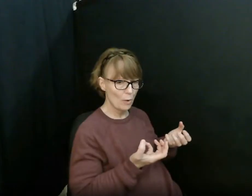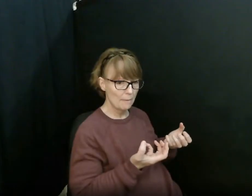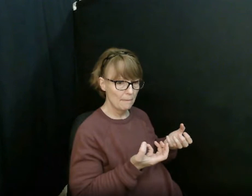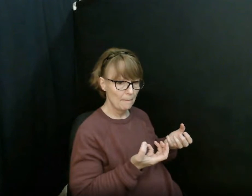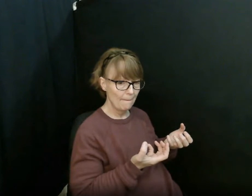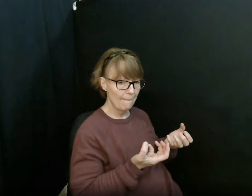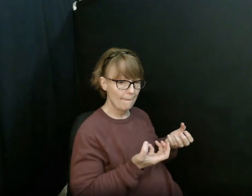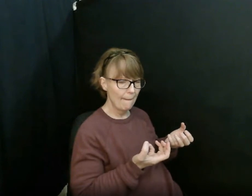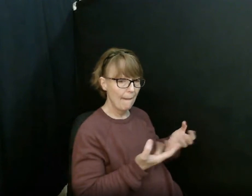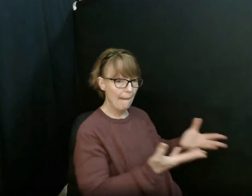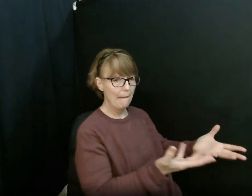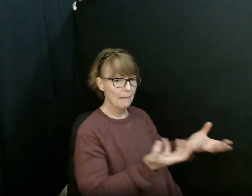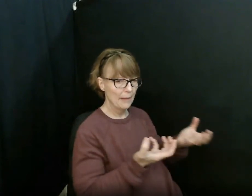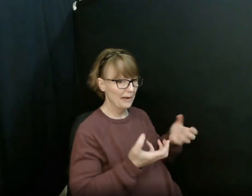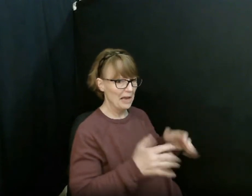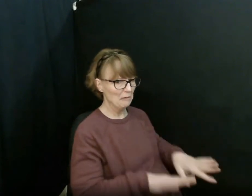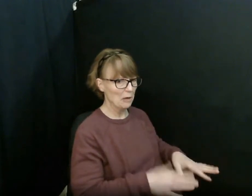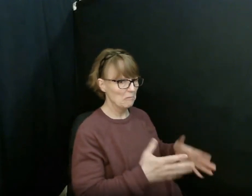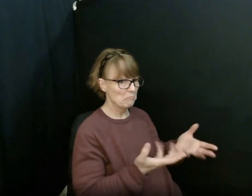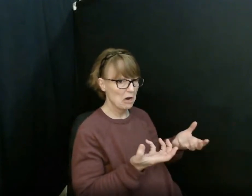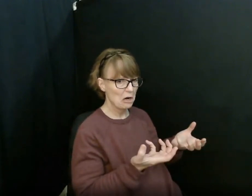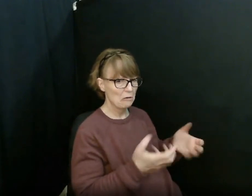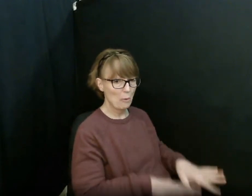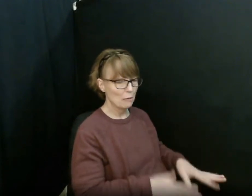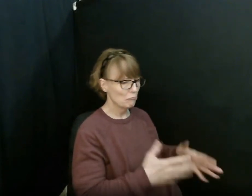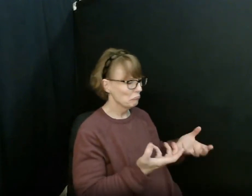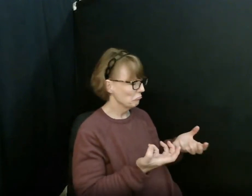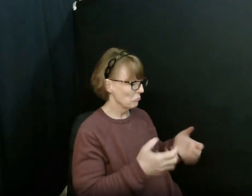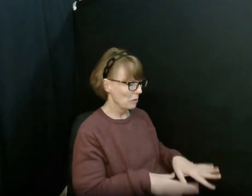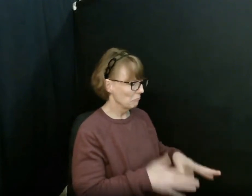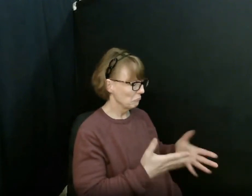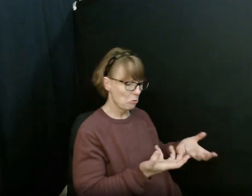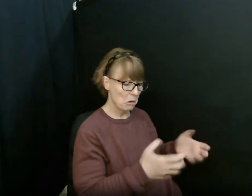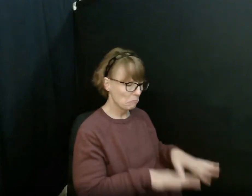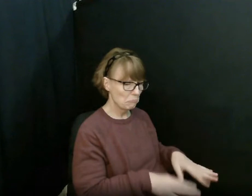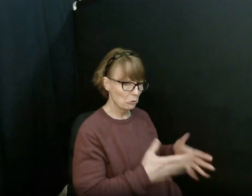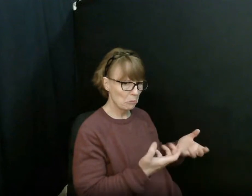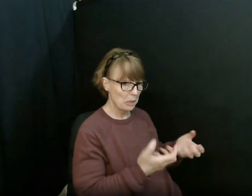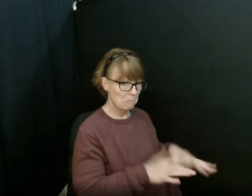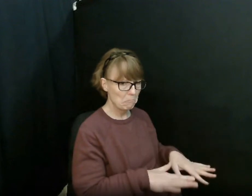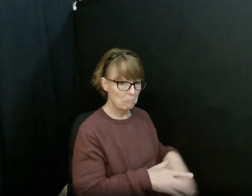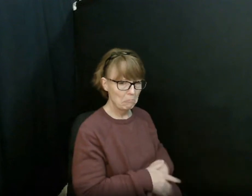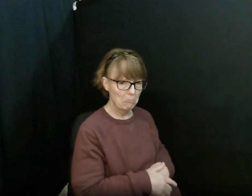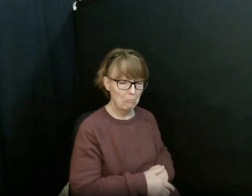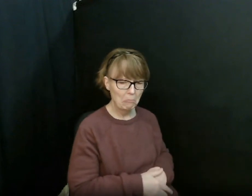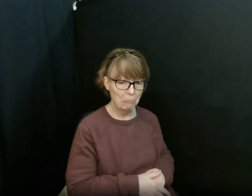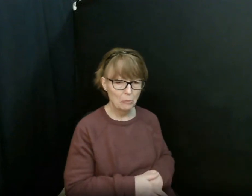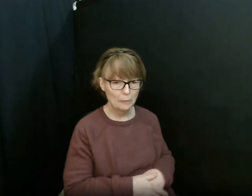psh, want, Uh-huh. And then I don't want. don't want. Don't want it. Okay.